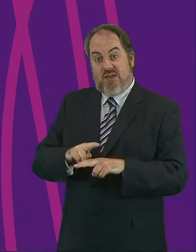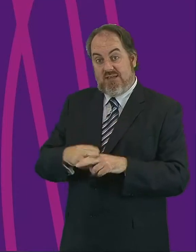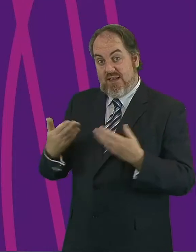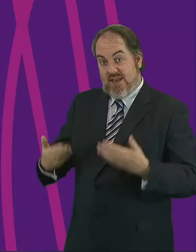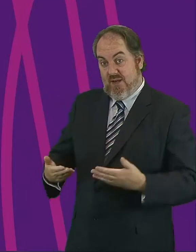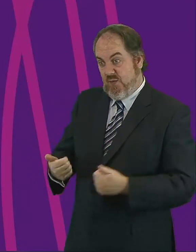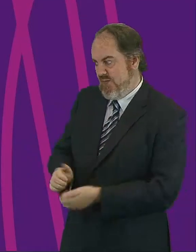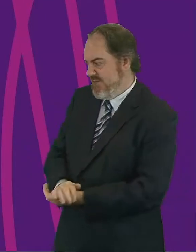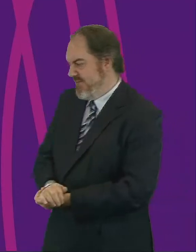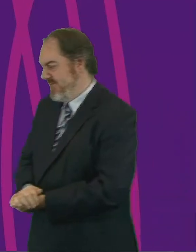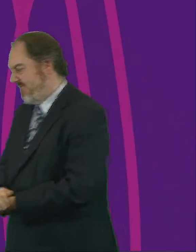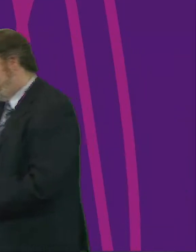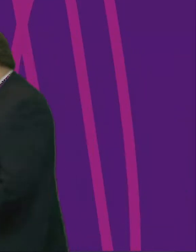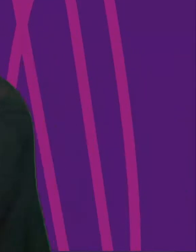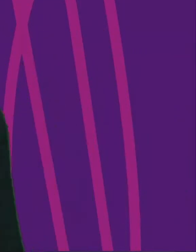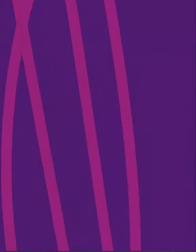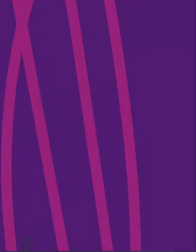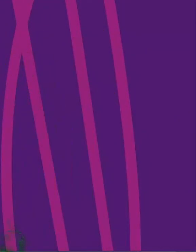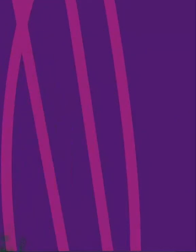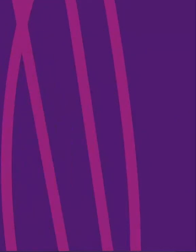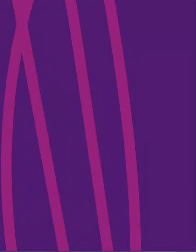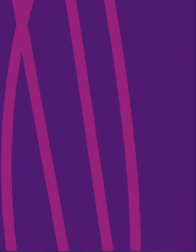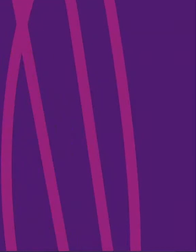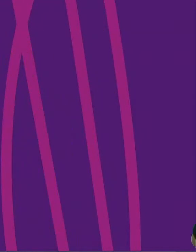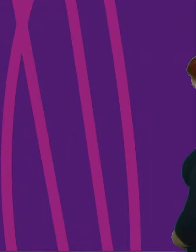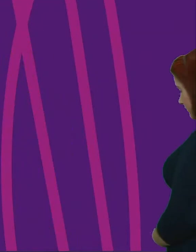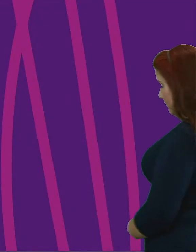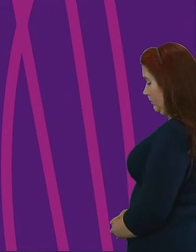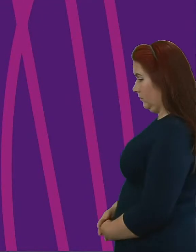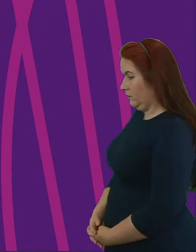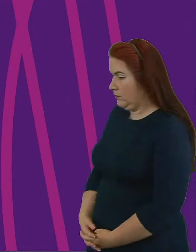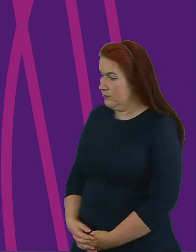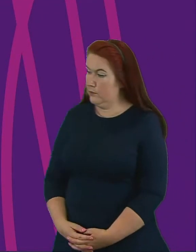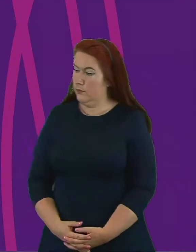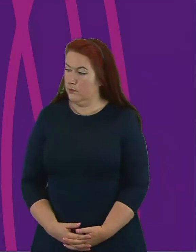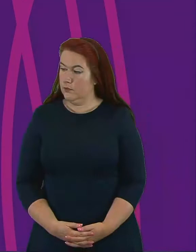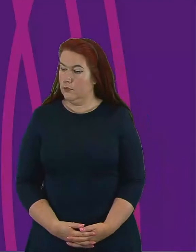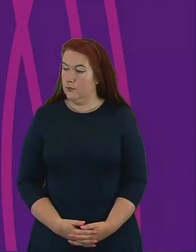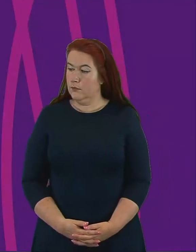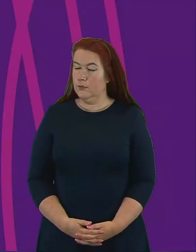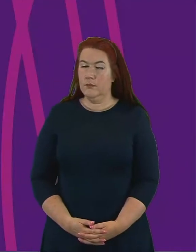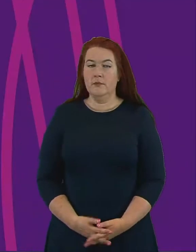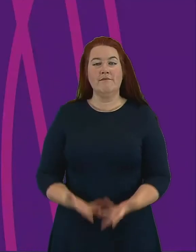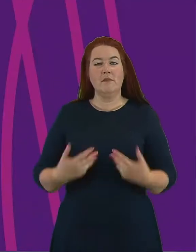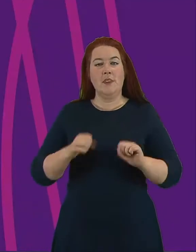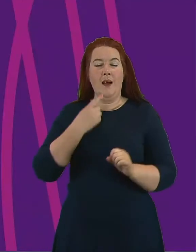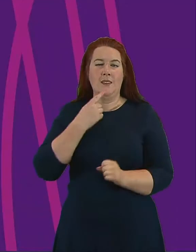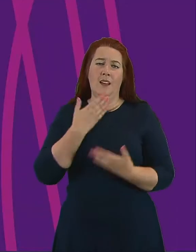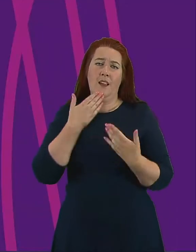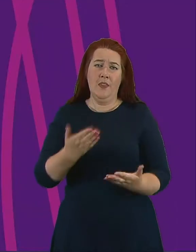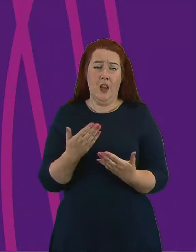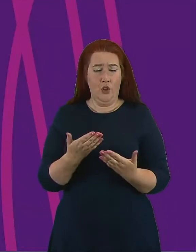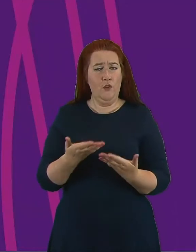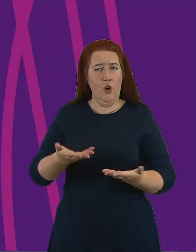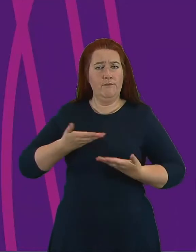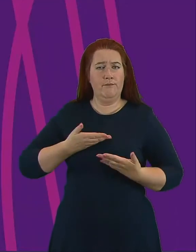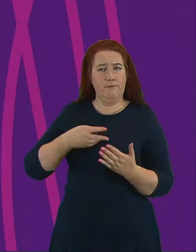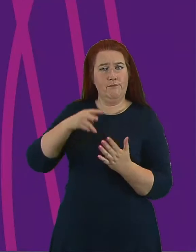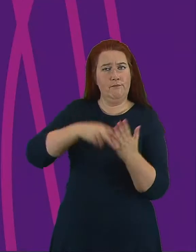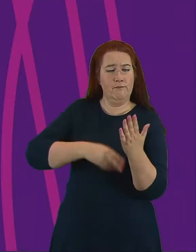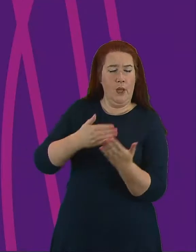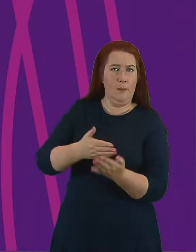please. Can I start by thanking the Cabinet Secretary for advance sight of his statement? However, any hopes that he would drop